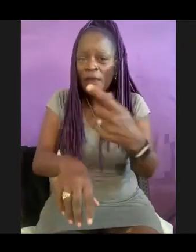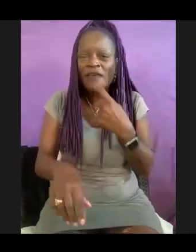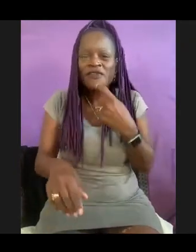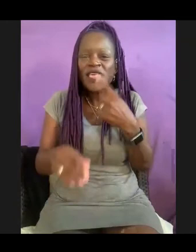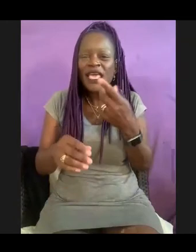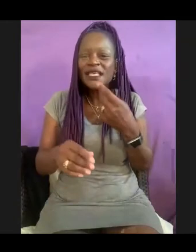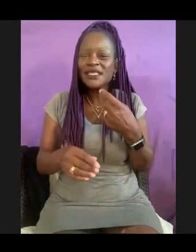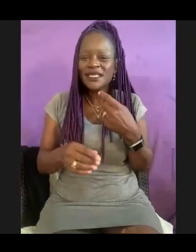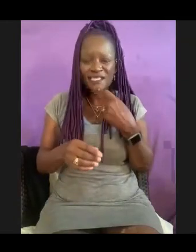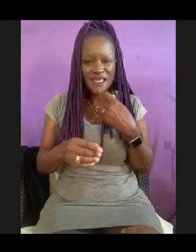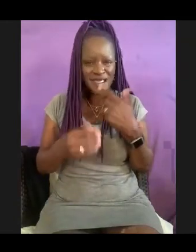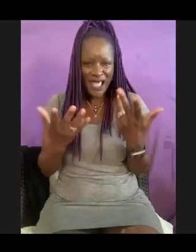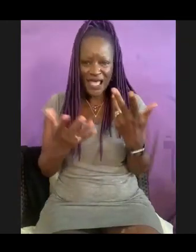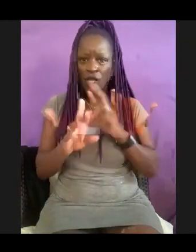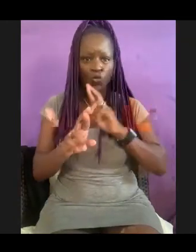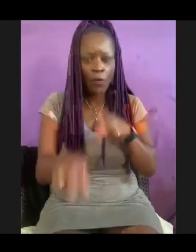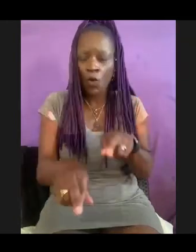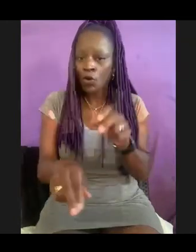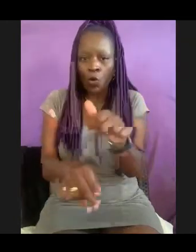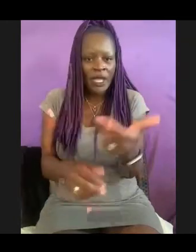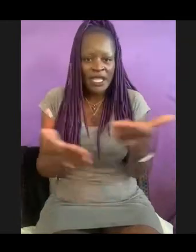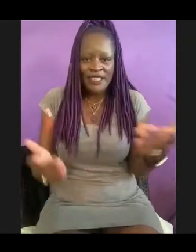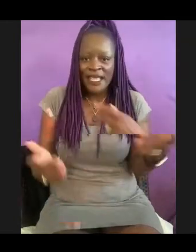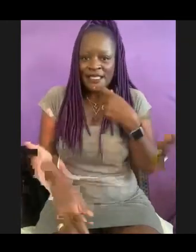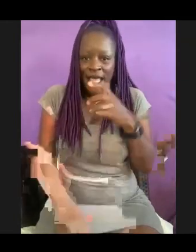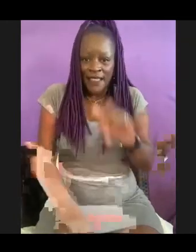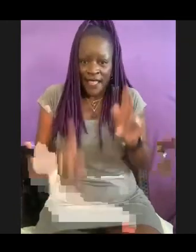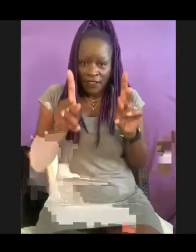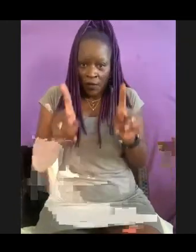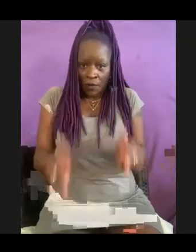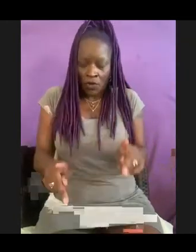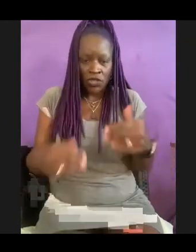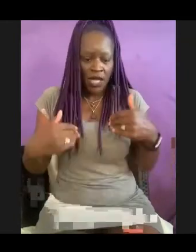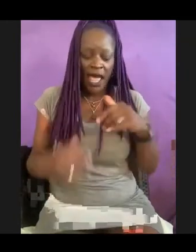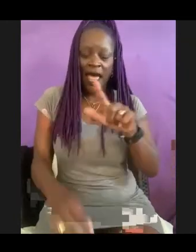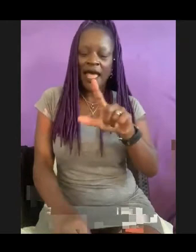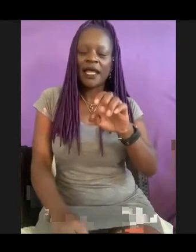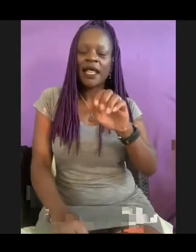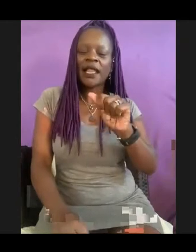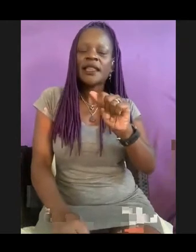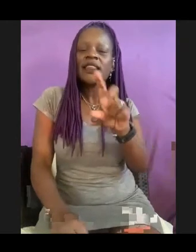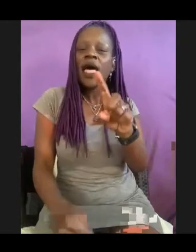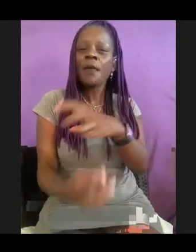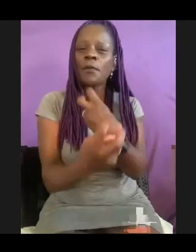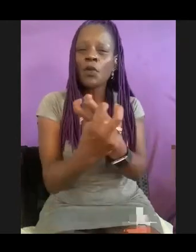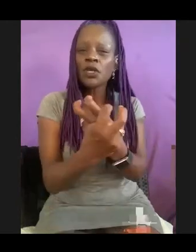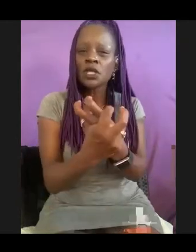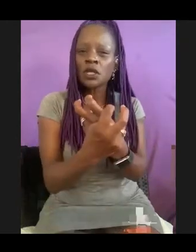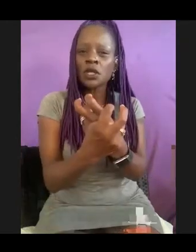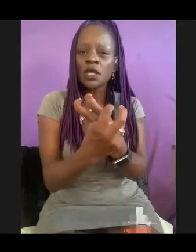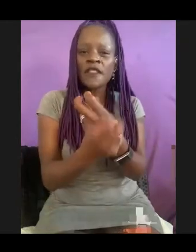testimony that the child has lead poisoning, which cause